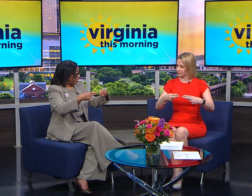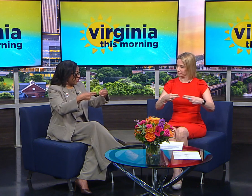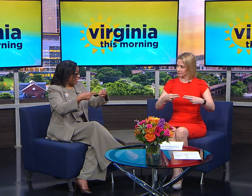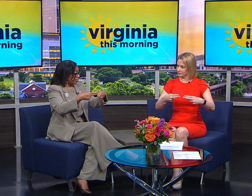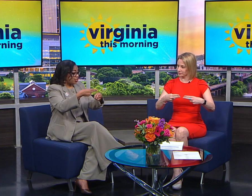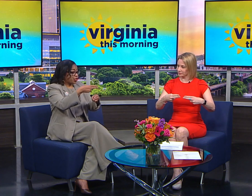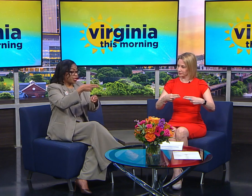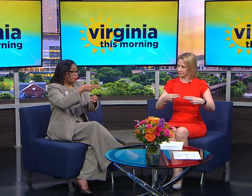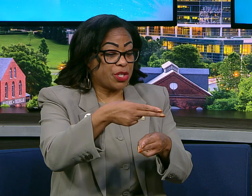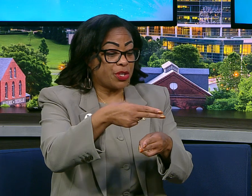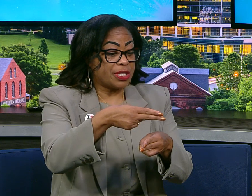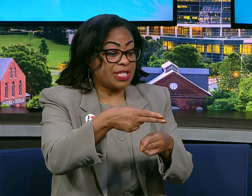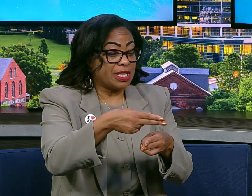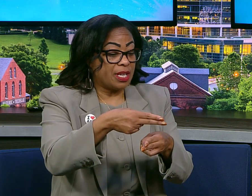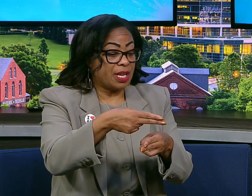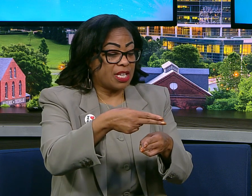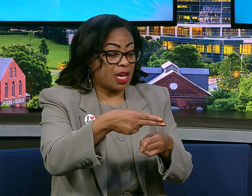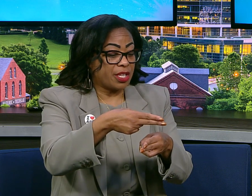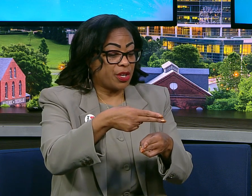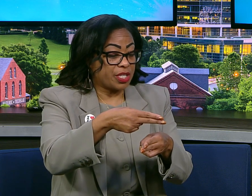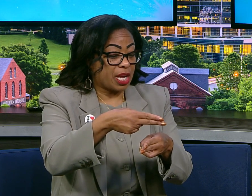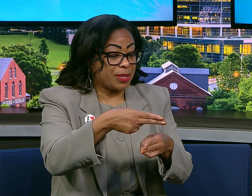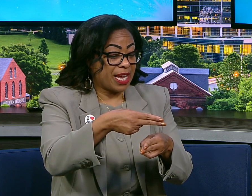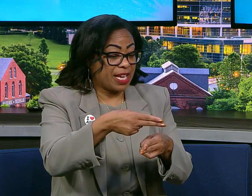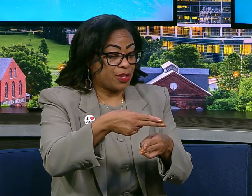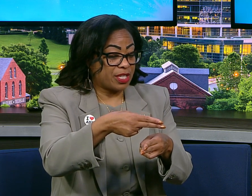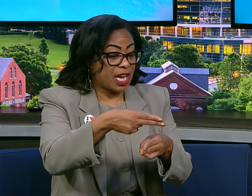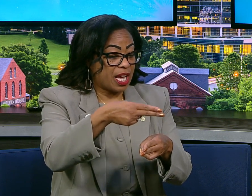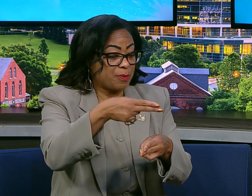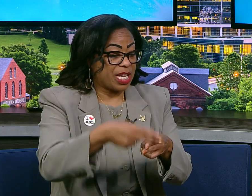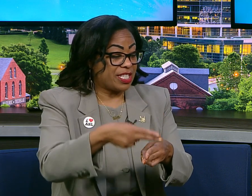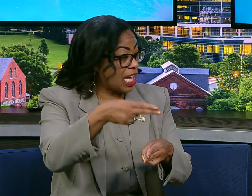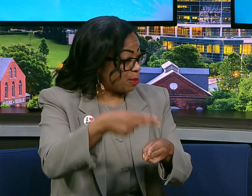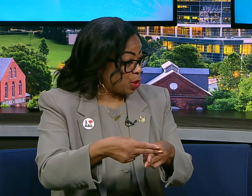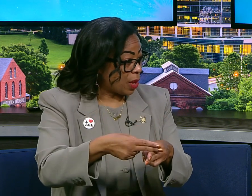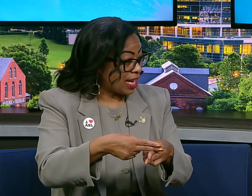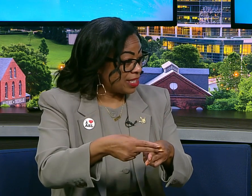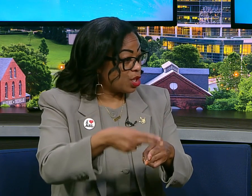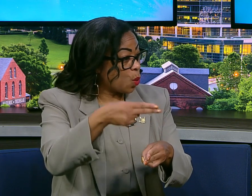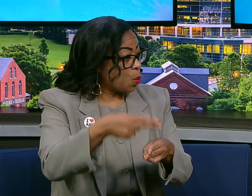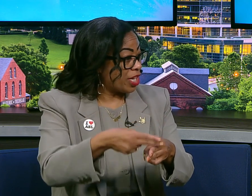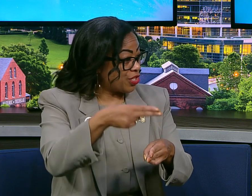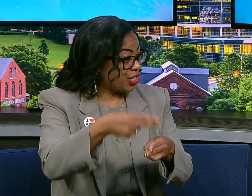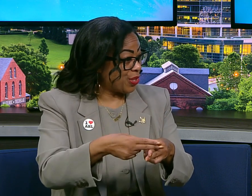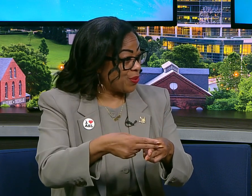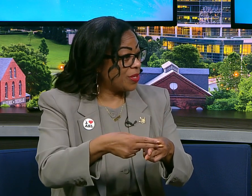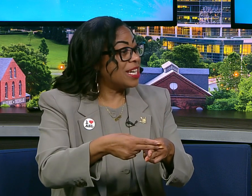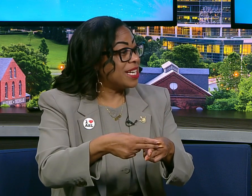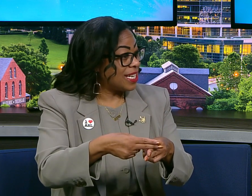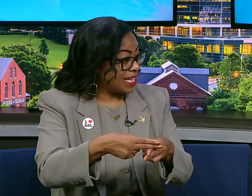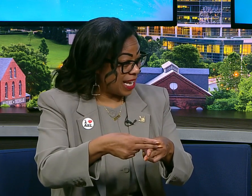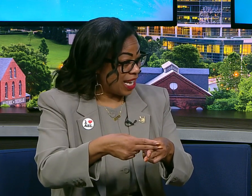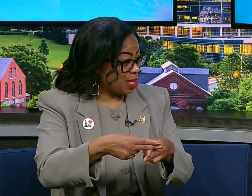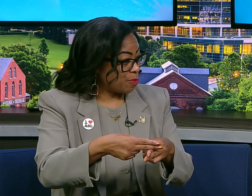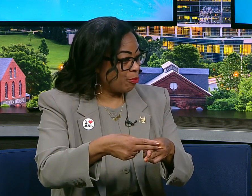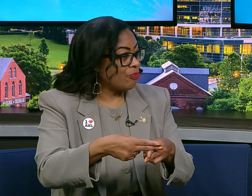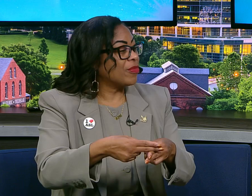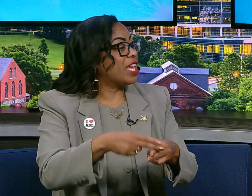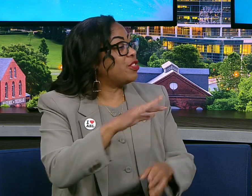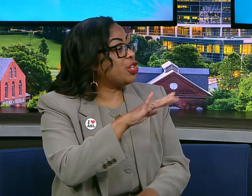letter H's. You're going to put your dominant hand on top and tap twice. 1, 2. 1, 2. Name. And then you're